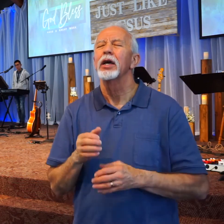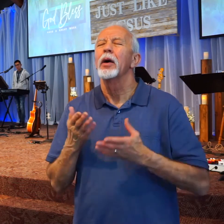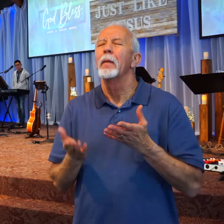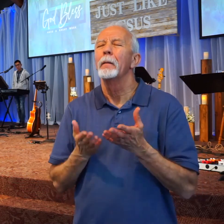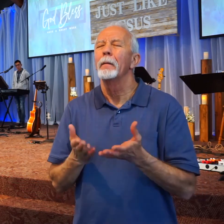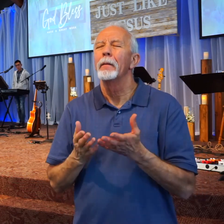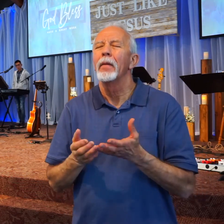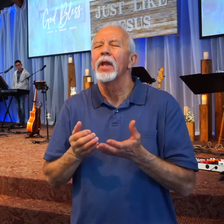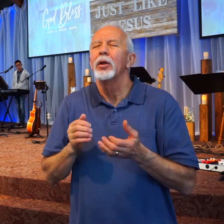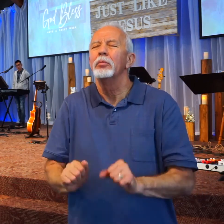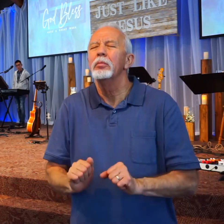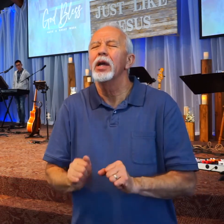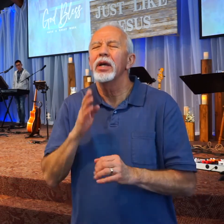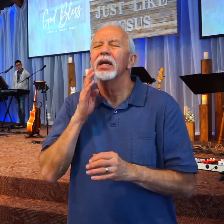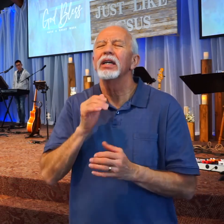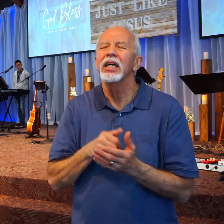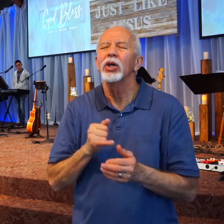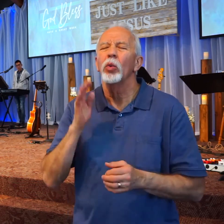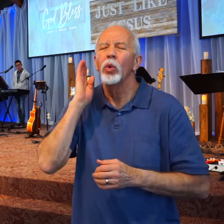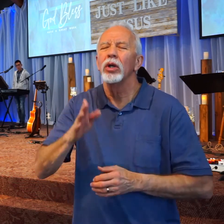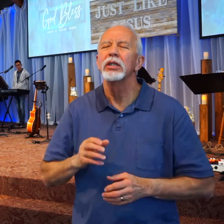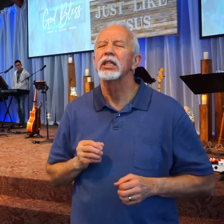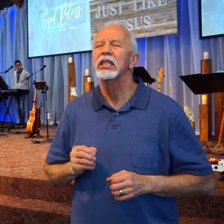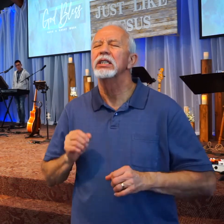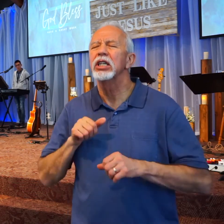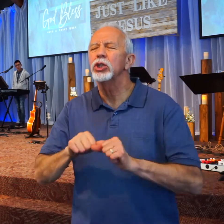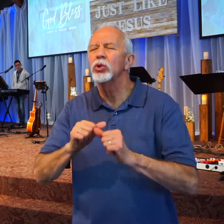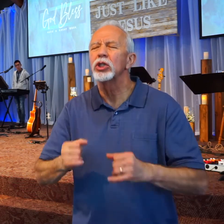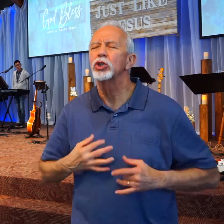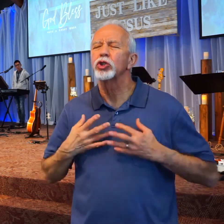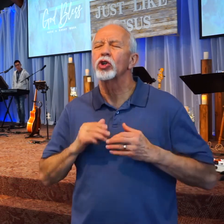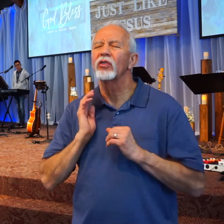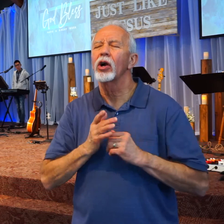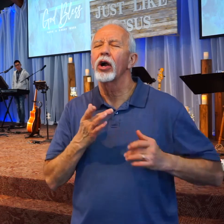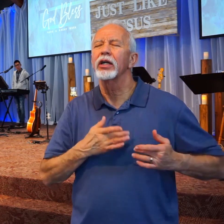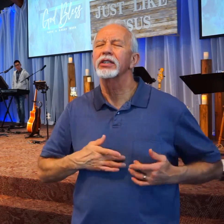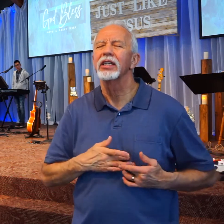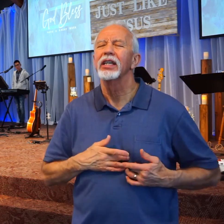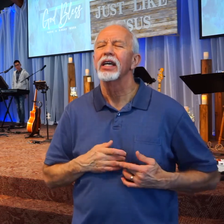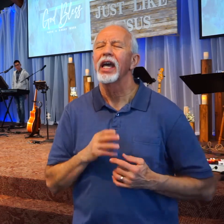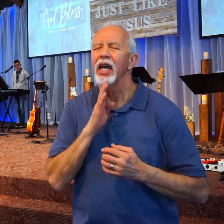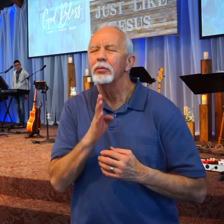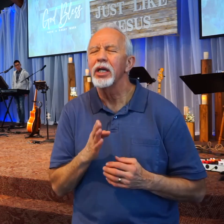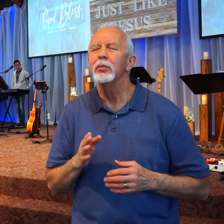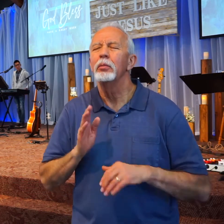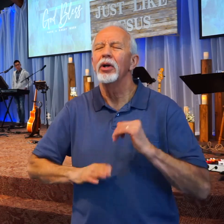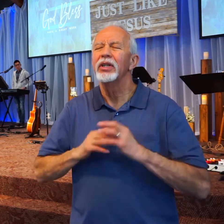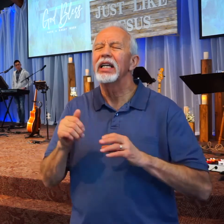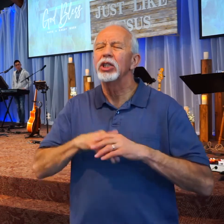even as we've gone through all of this today so quickly, may it build into us a desire to